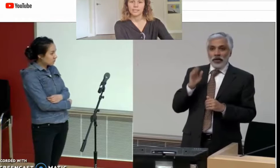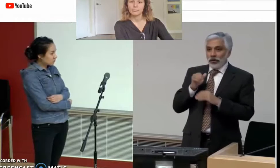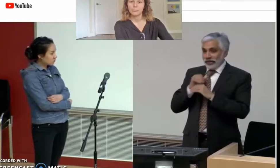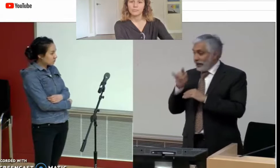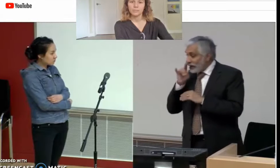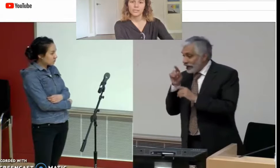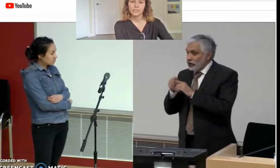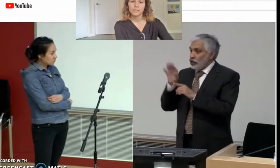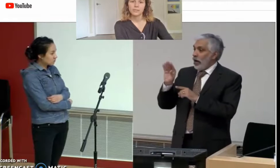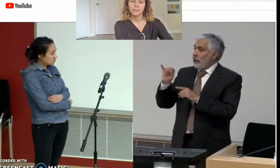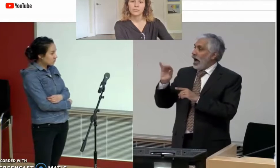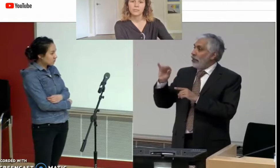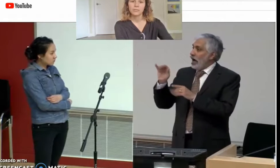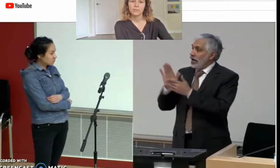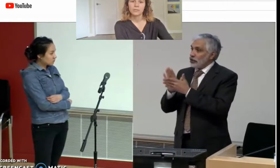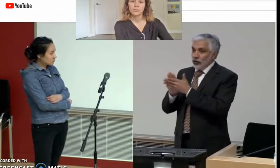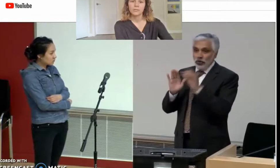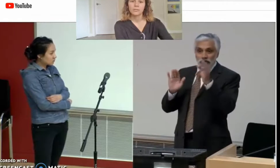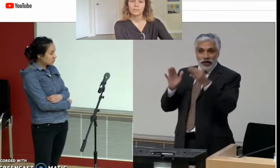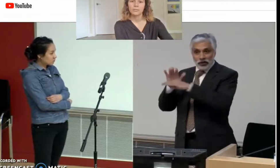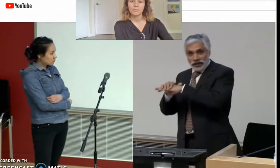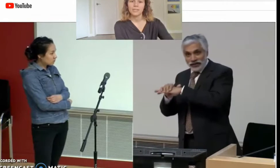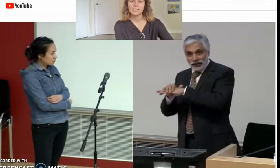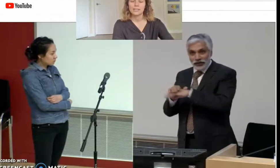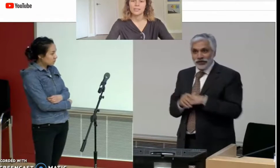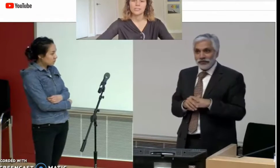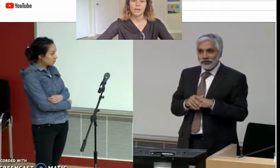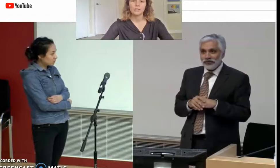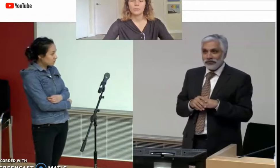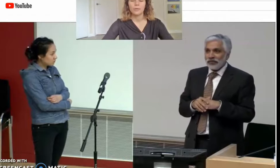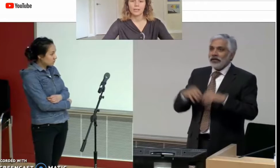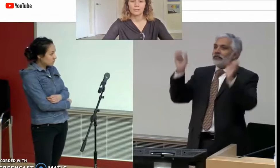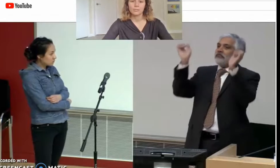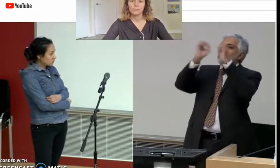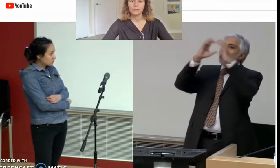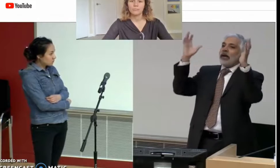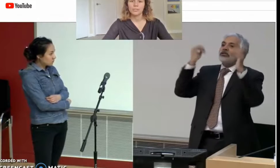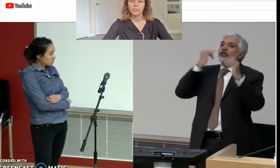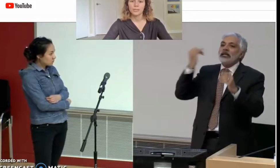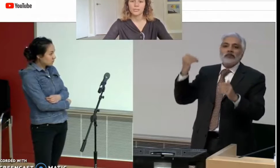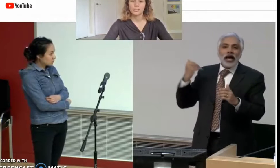they would move to France. Or maybe they'd send their child to a bilingual school with French and English.